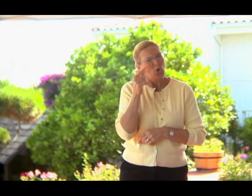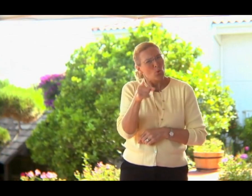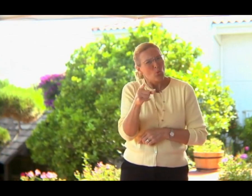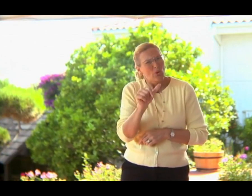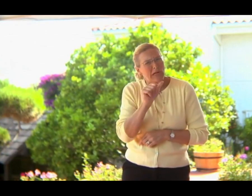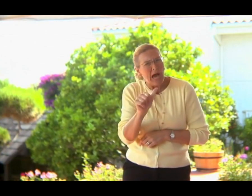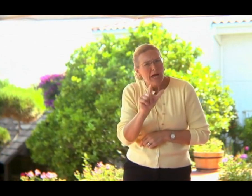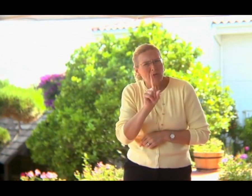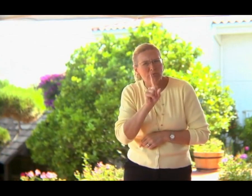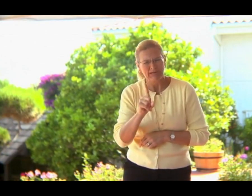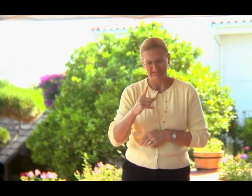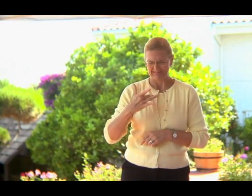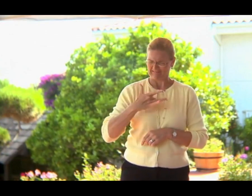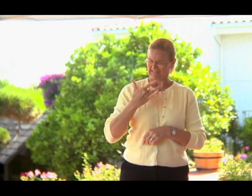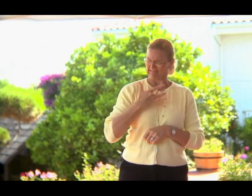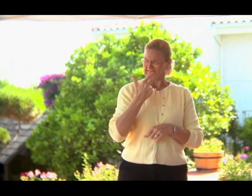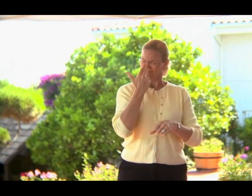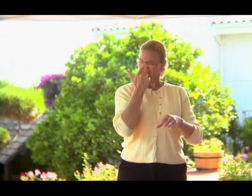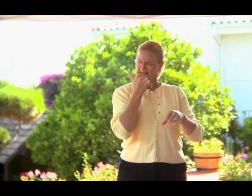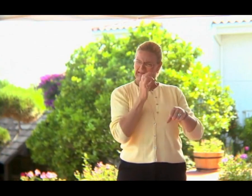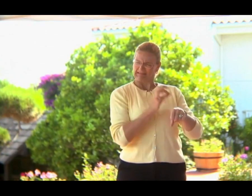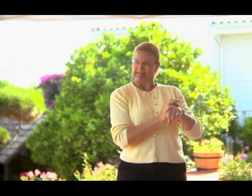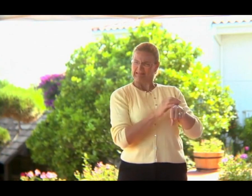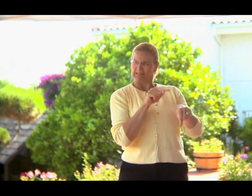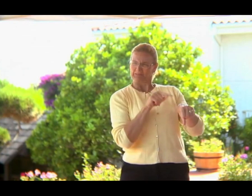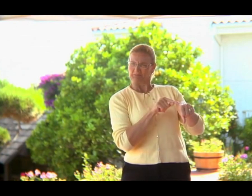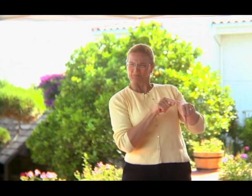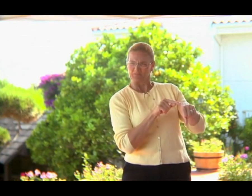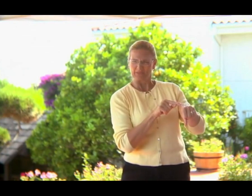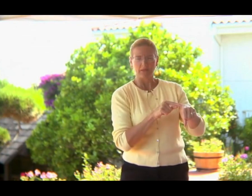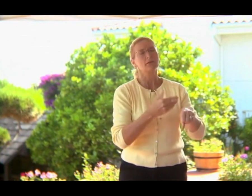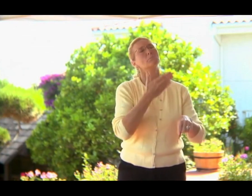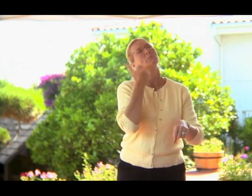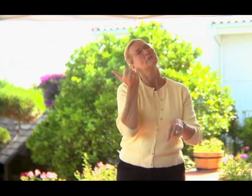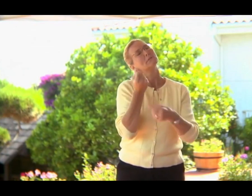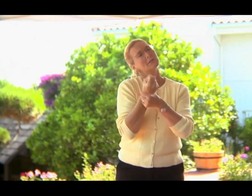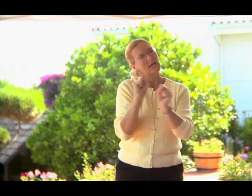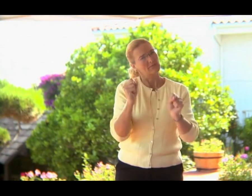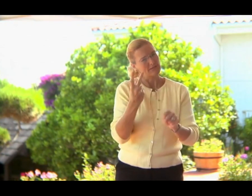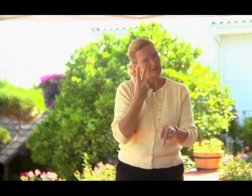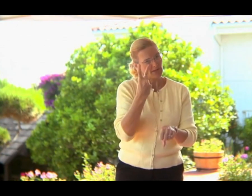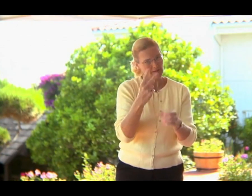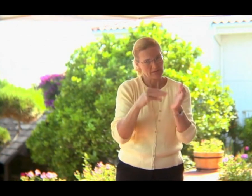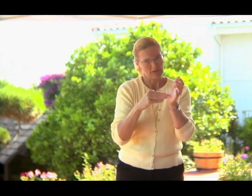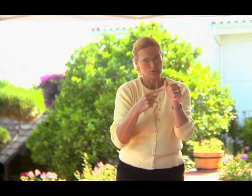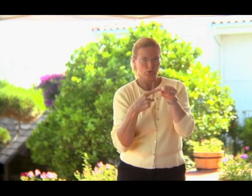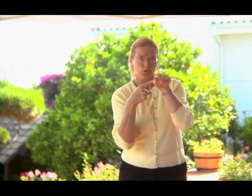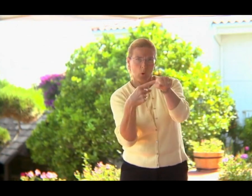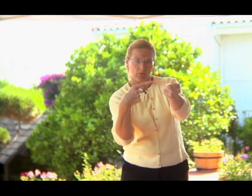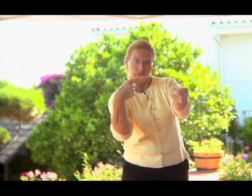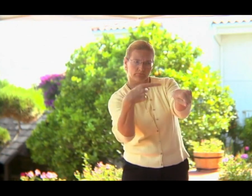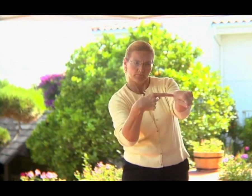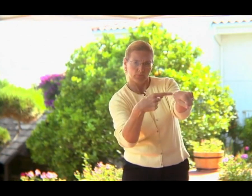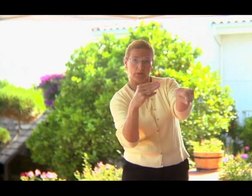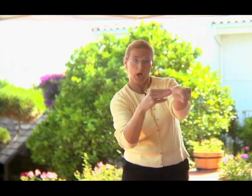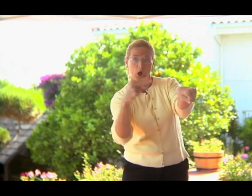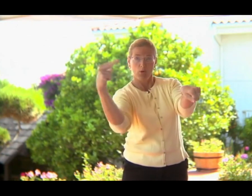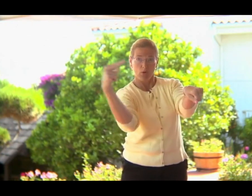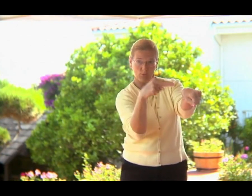Even if you aren't sure, but have a funny feeling about a spot on your skin, it is better to be safe and let a skin doctor check it